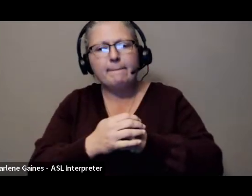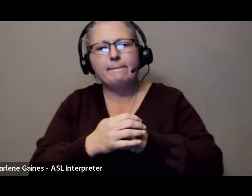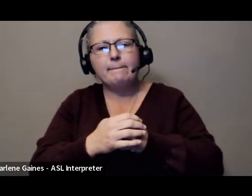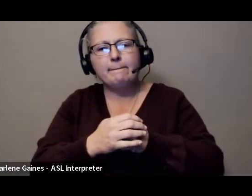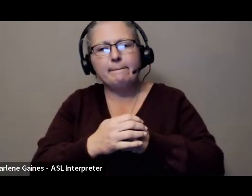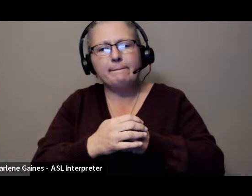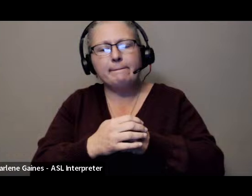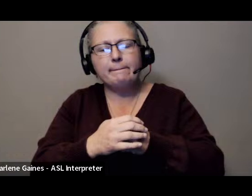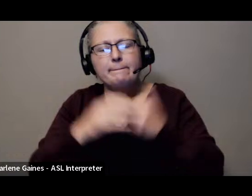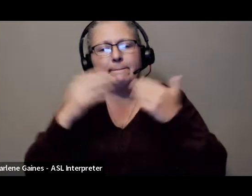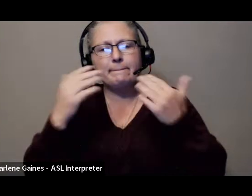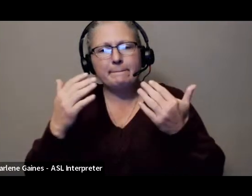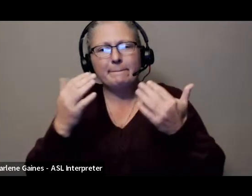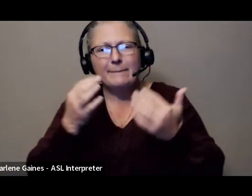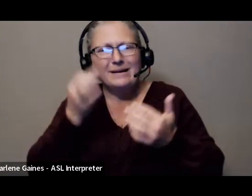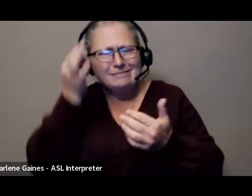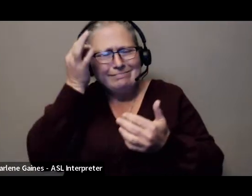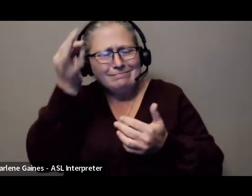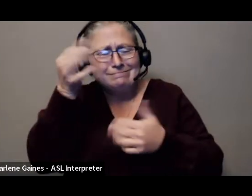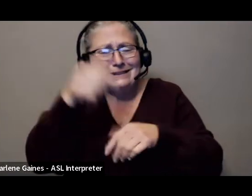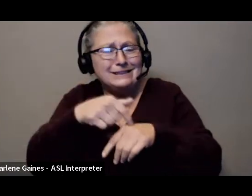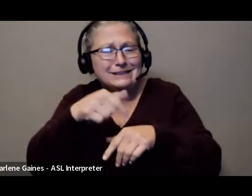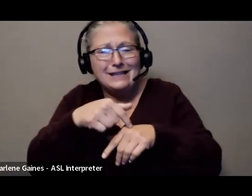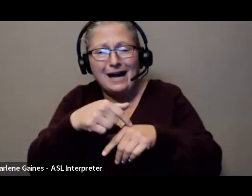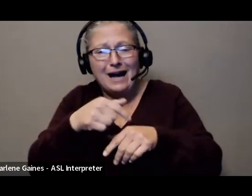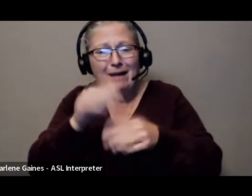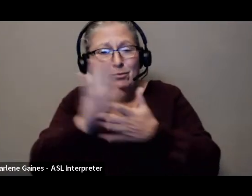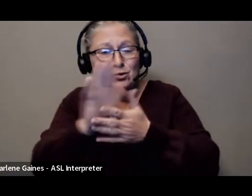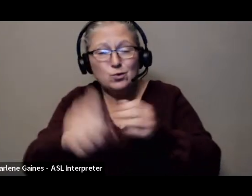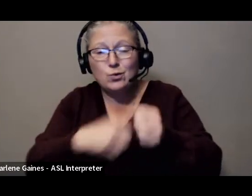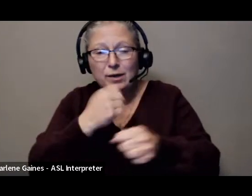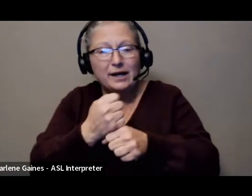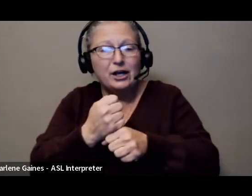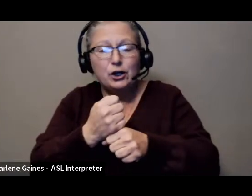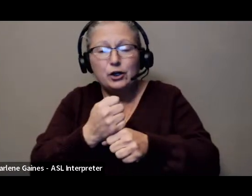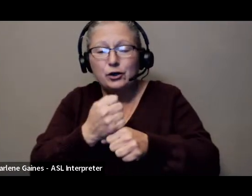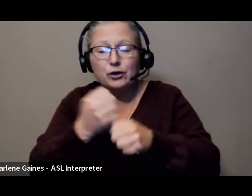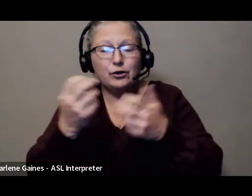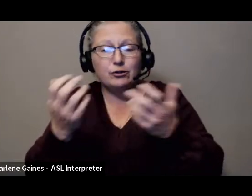There's barely enough time within the school year to